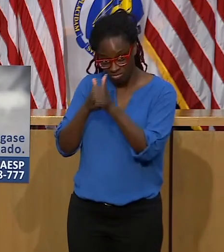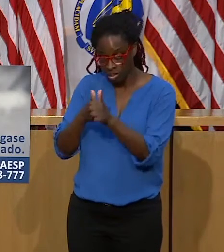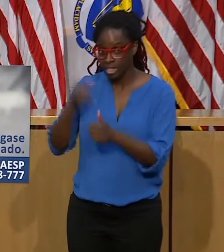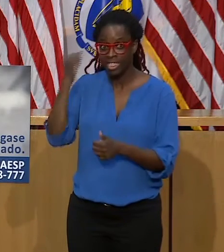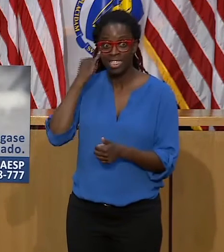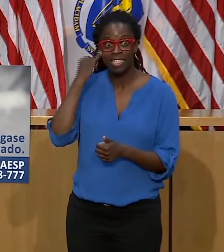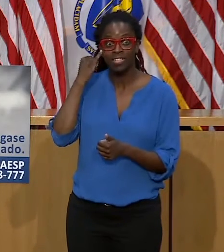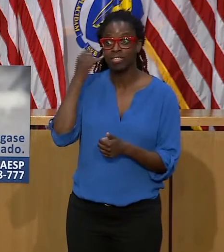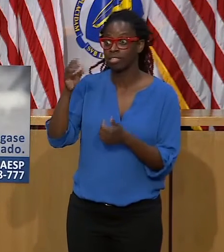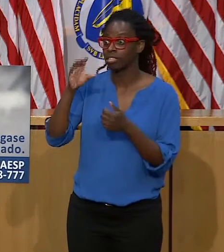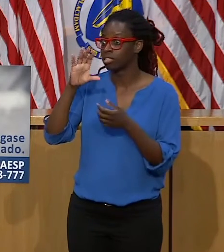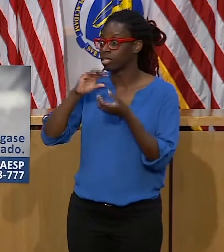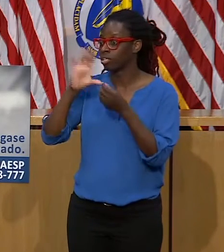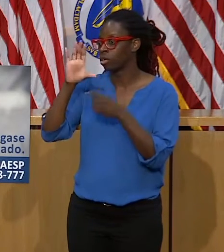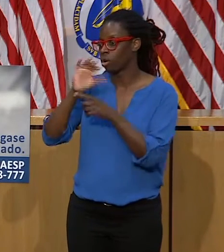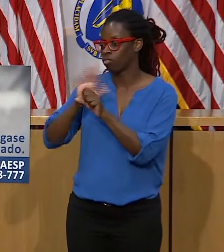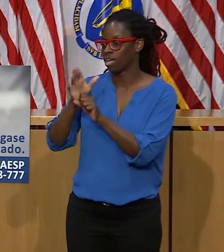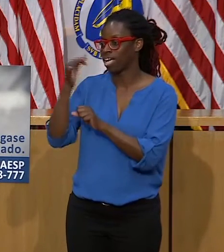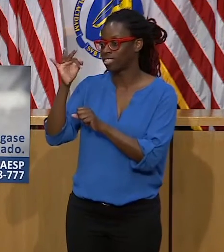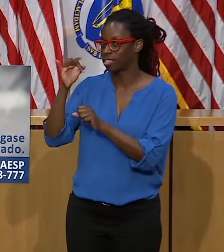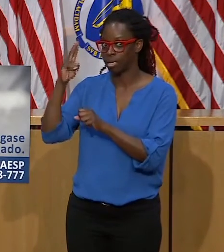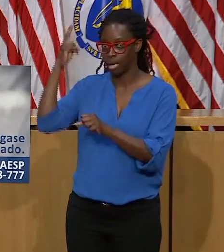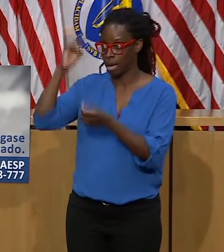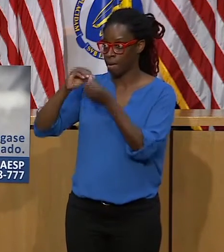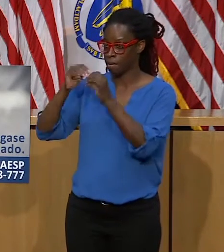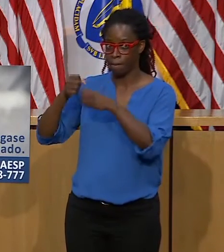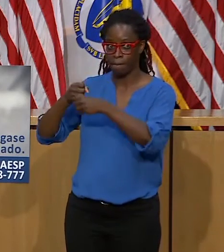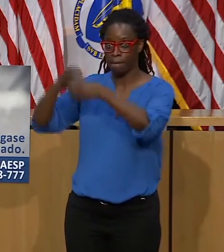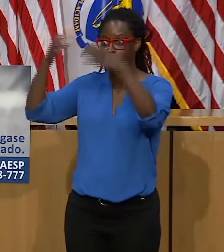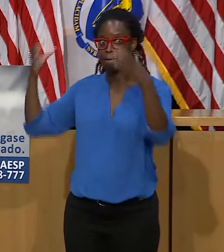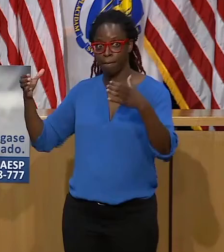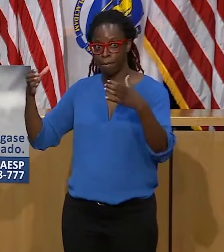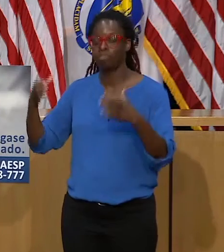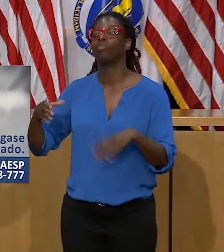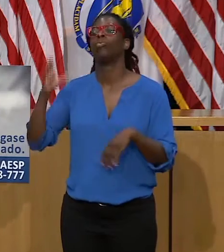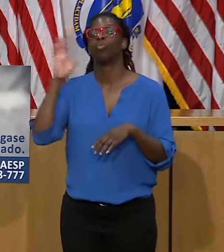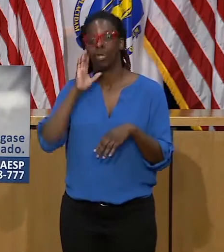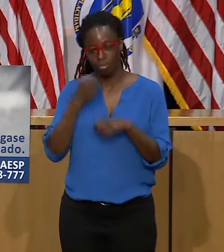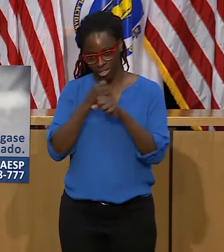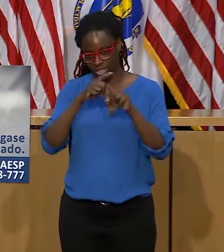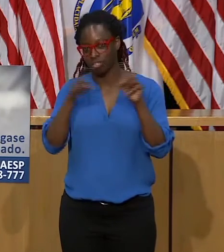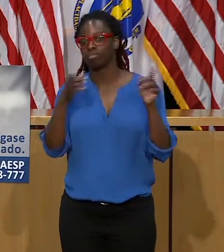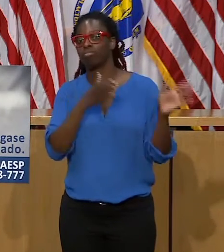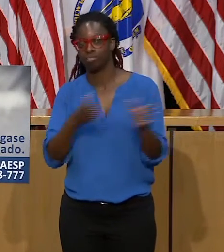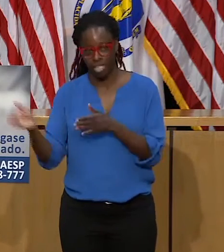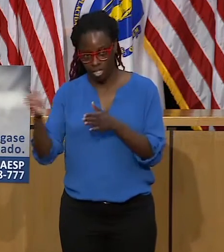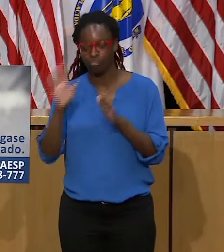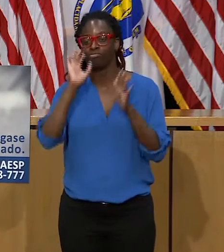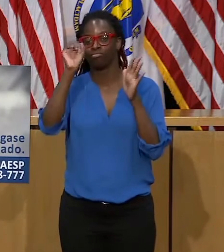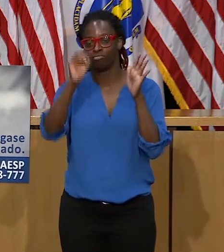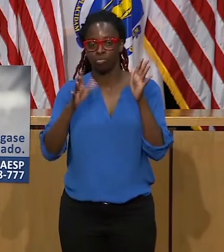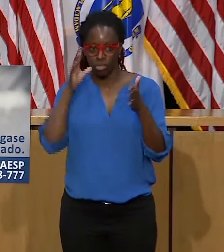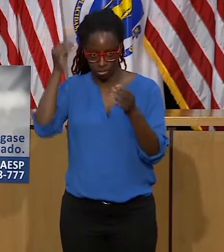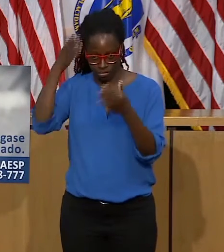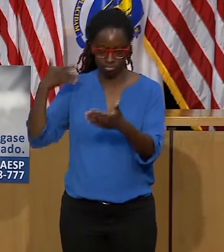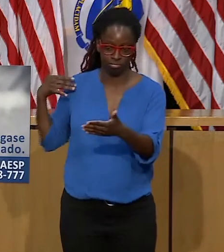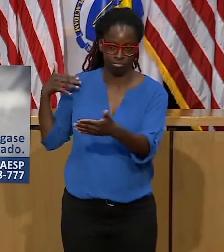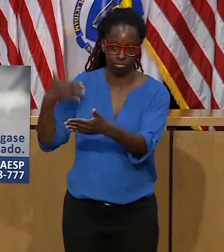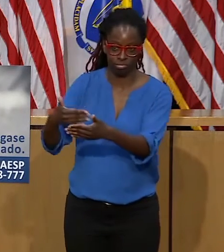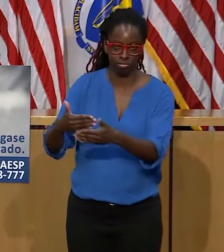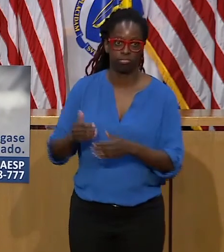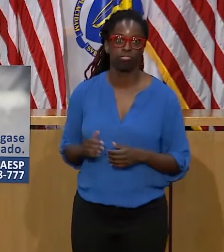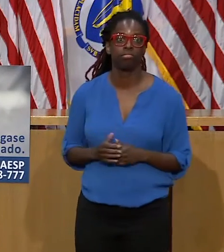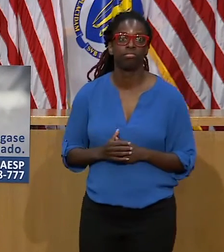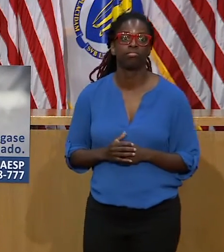students will continue to advance in their learning. We know that for many parents and children,